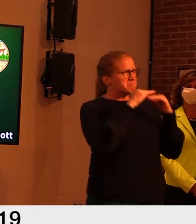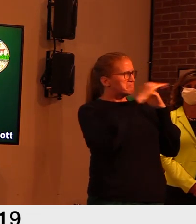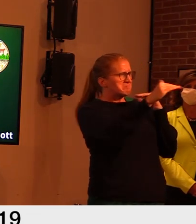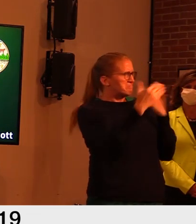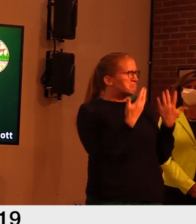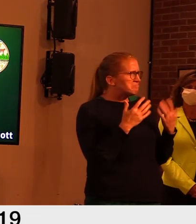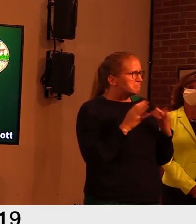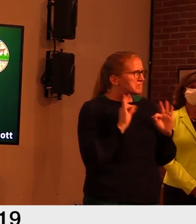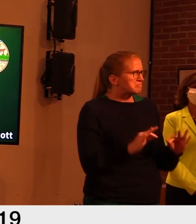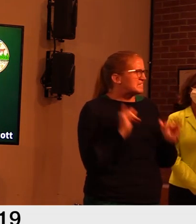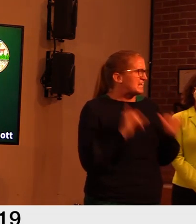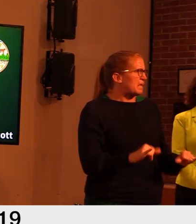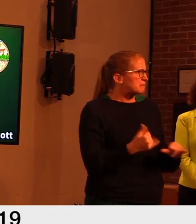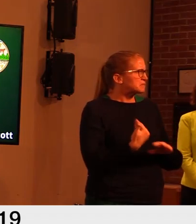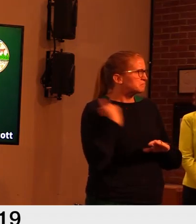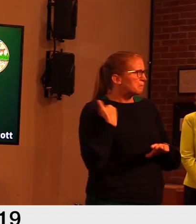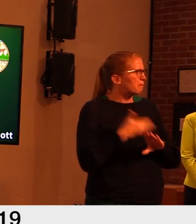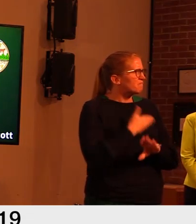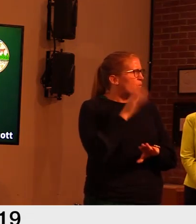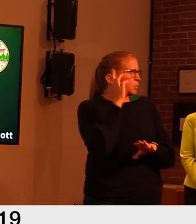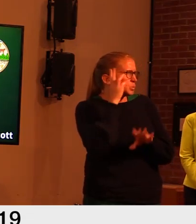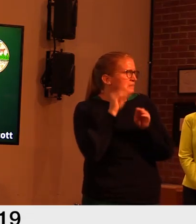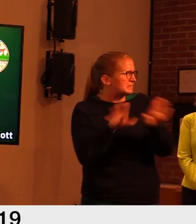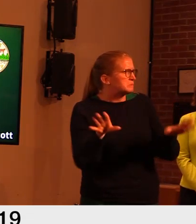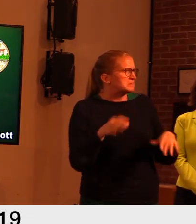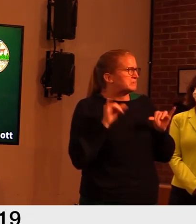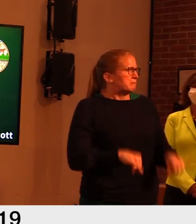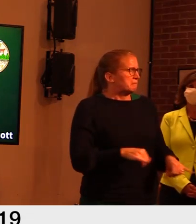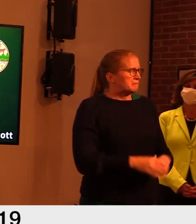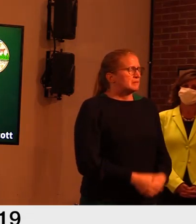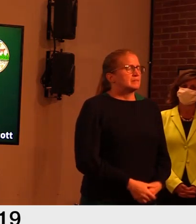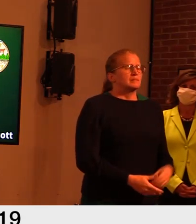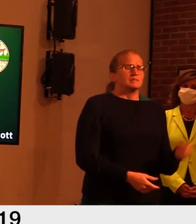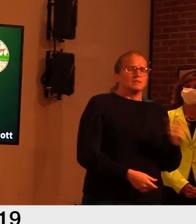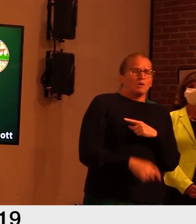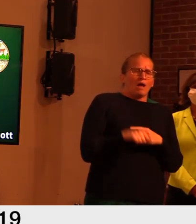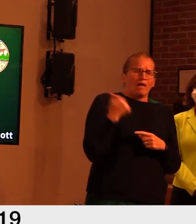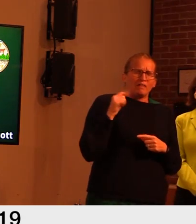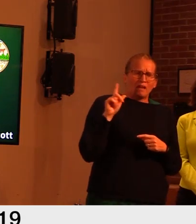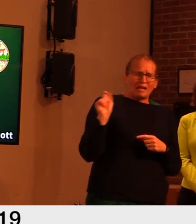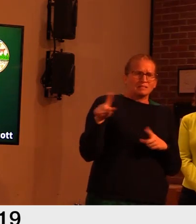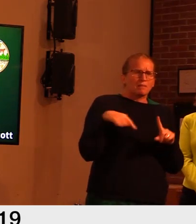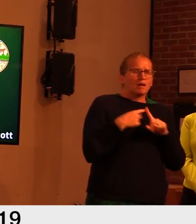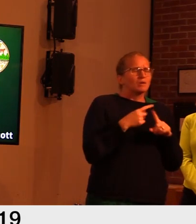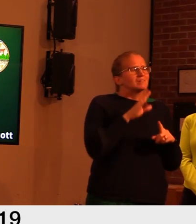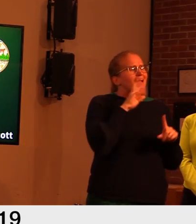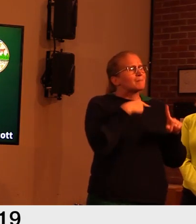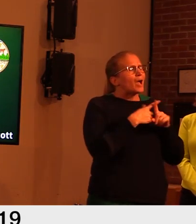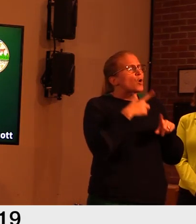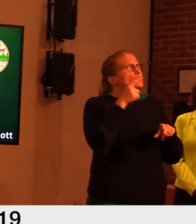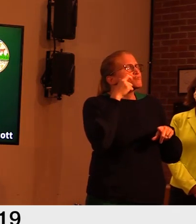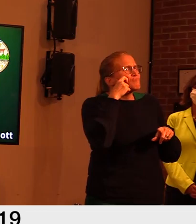not necessarily an increase in testing outside the outbreak, but a stable high level of testing across the state.